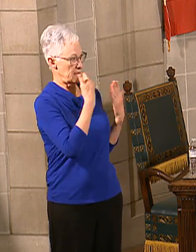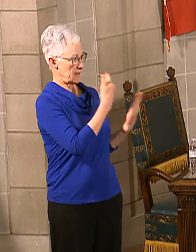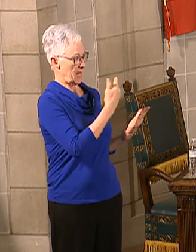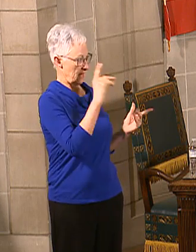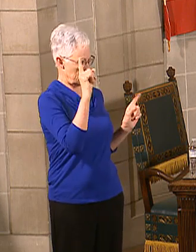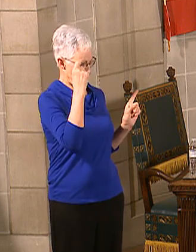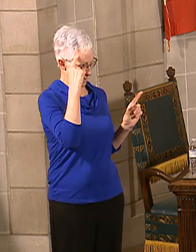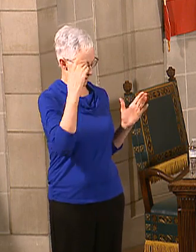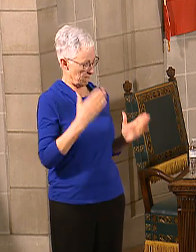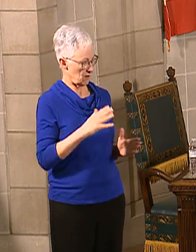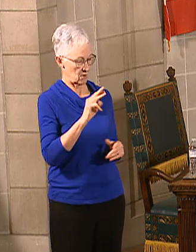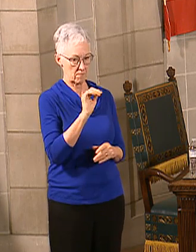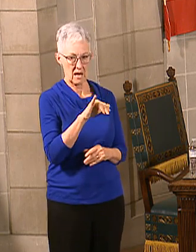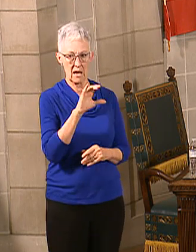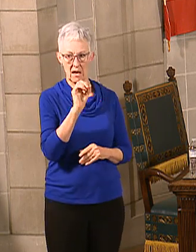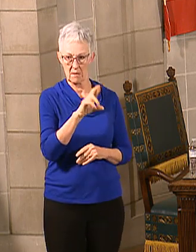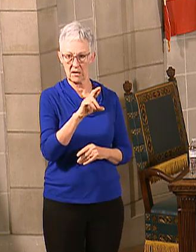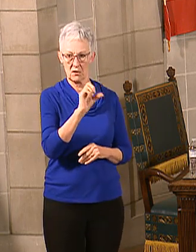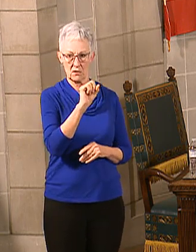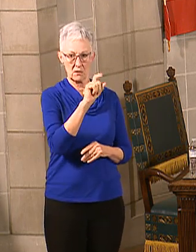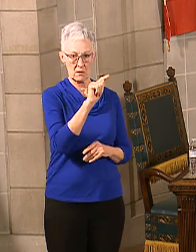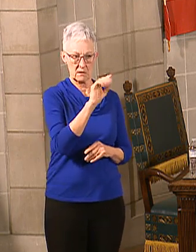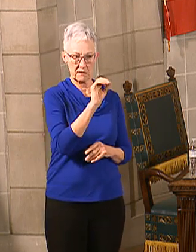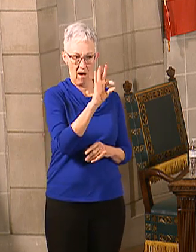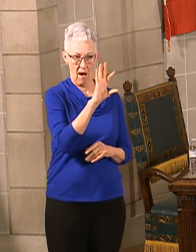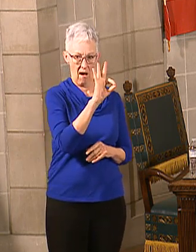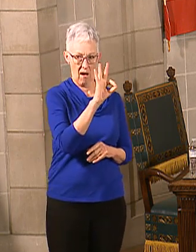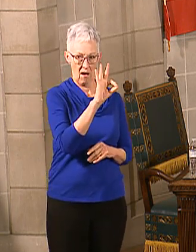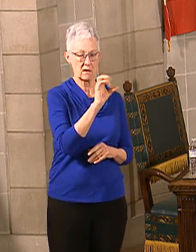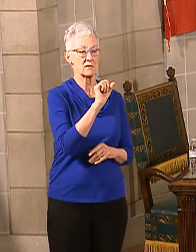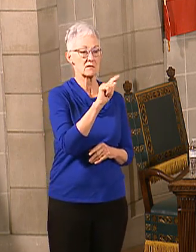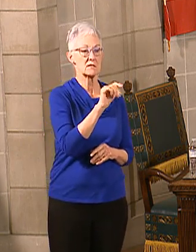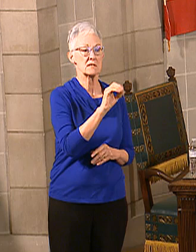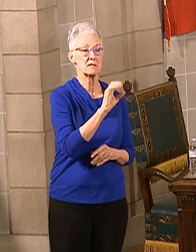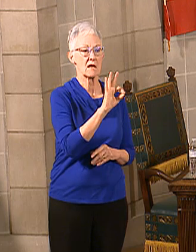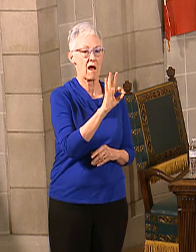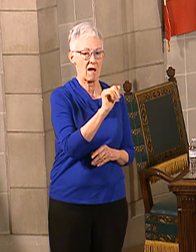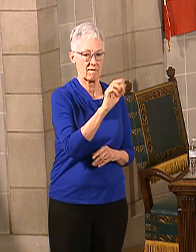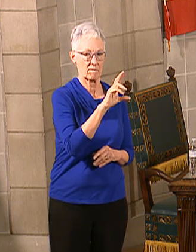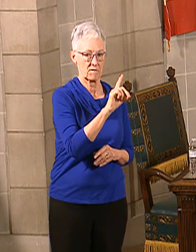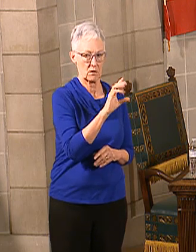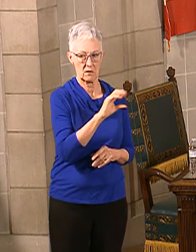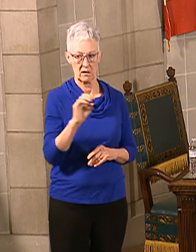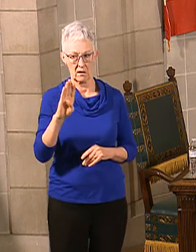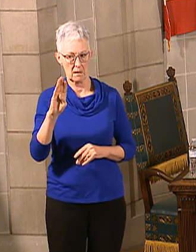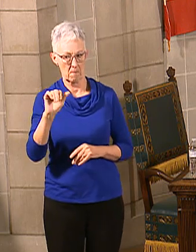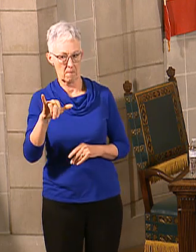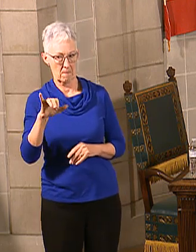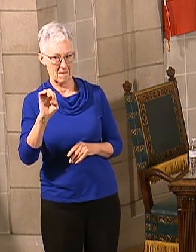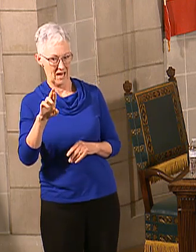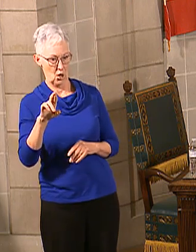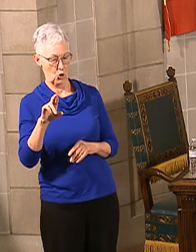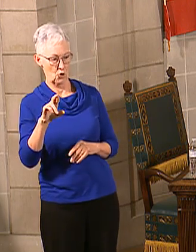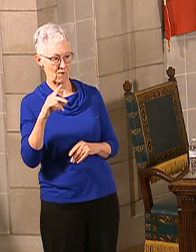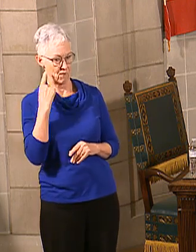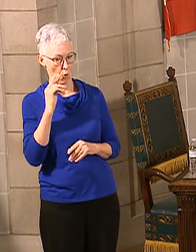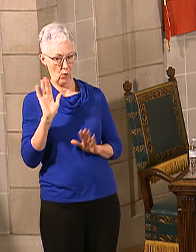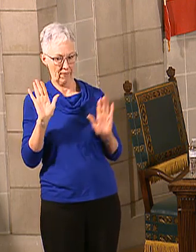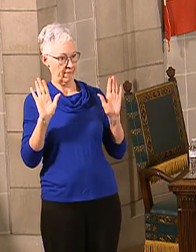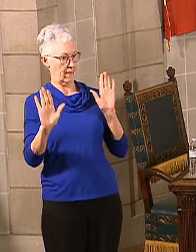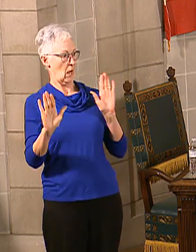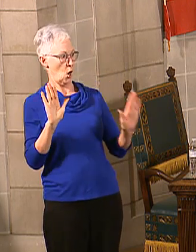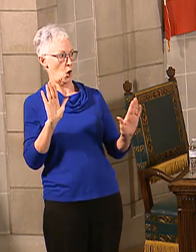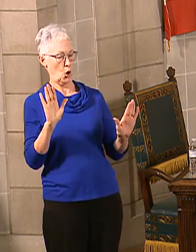Stothert, and Mayor Gaylord Bair for their leadership as we work our way through this pandemic. Due to their actions